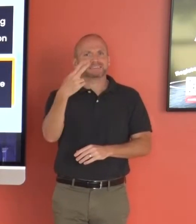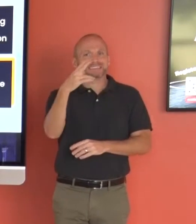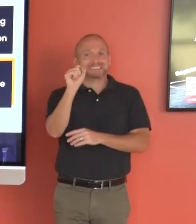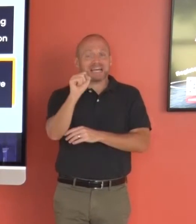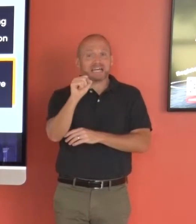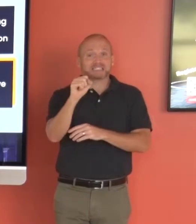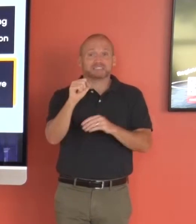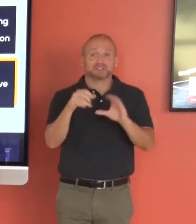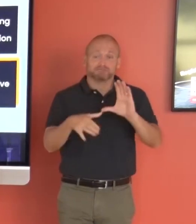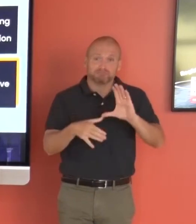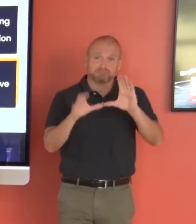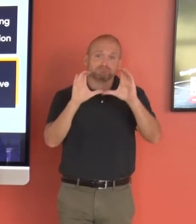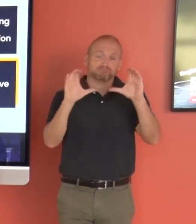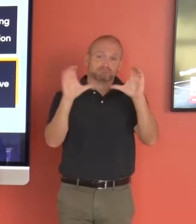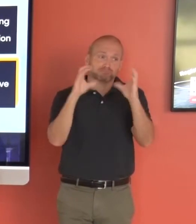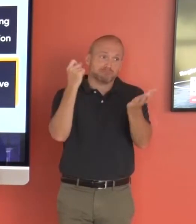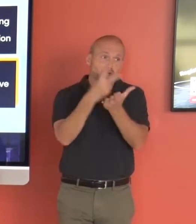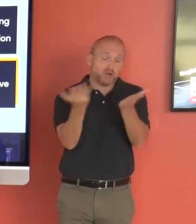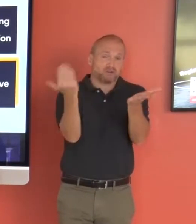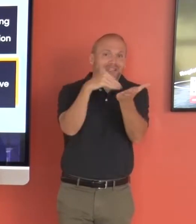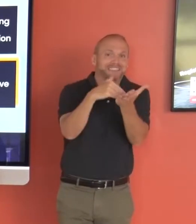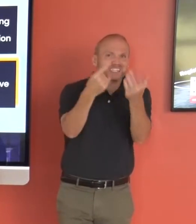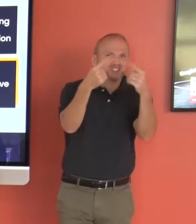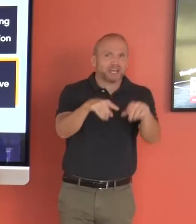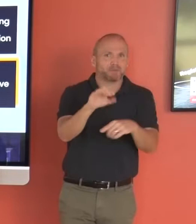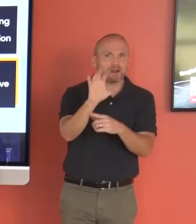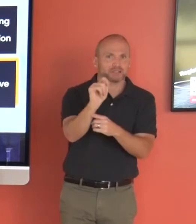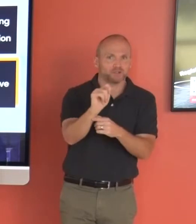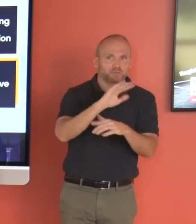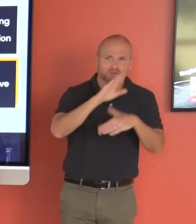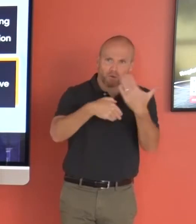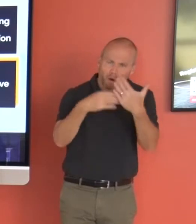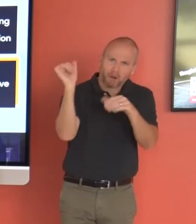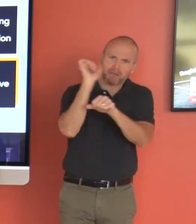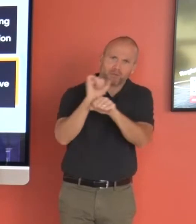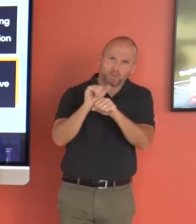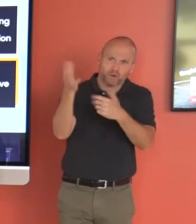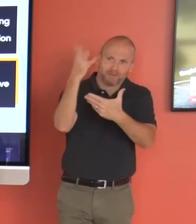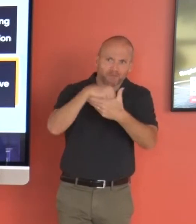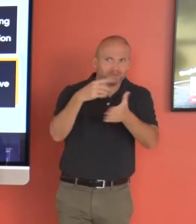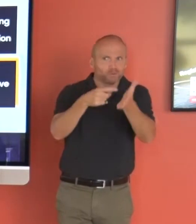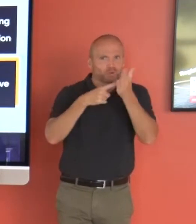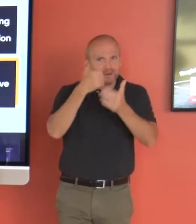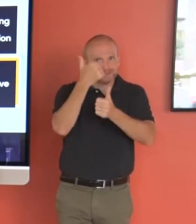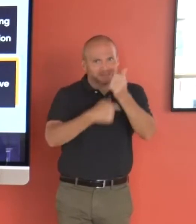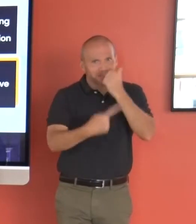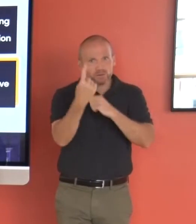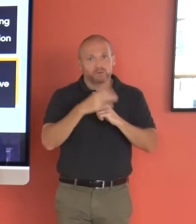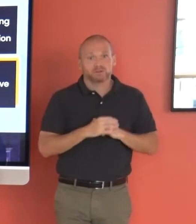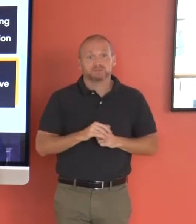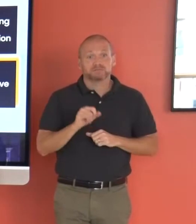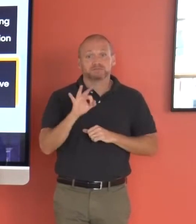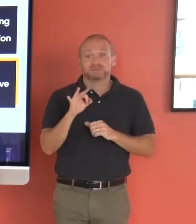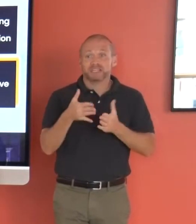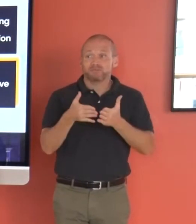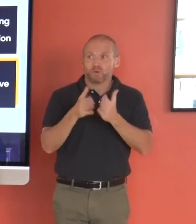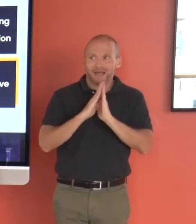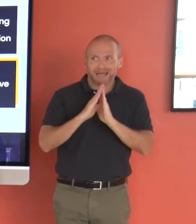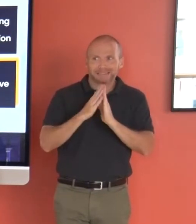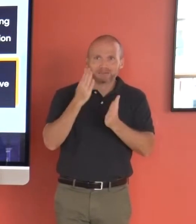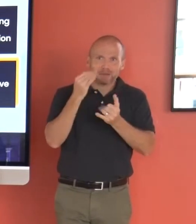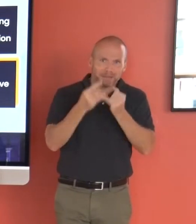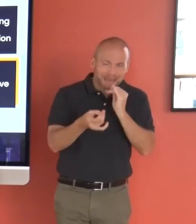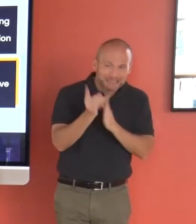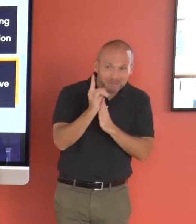visit in October. That's huge. So all of the work that goes into that, again, it takes everybody. So if we're asking last minute